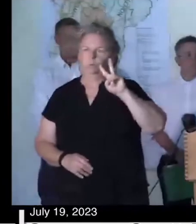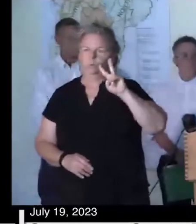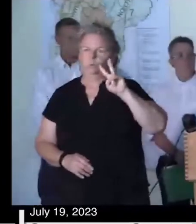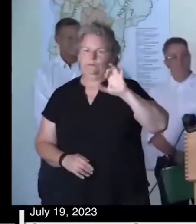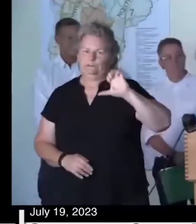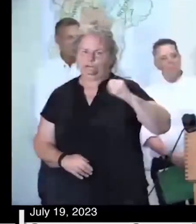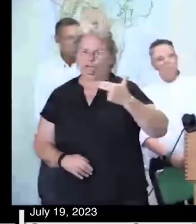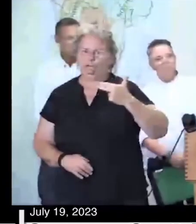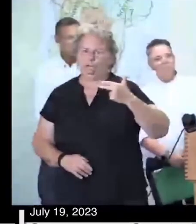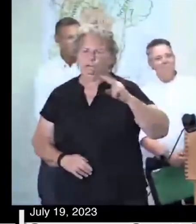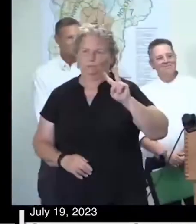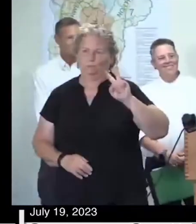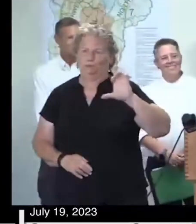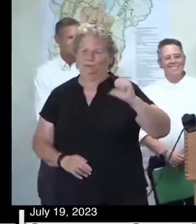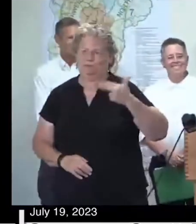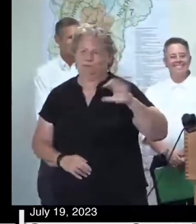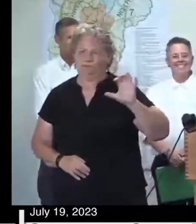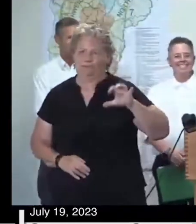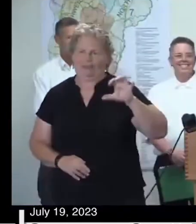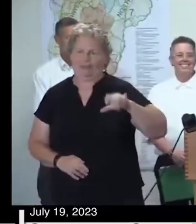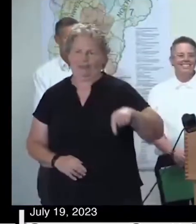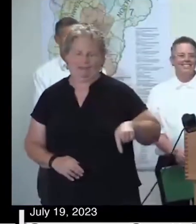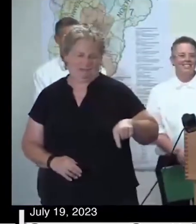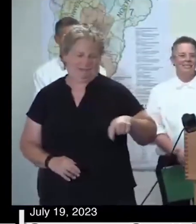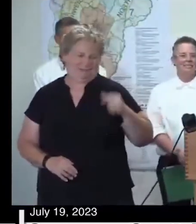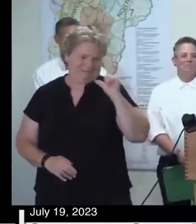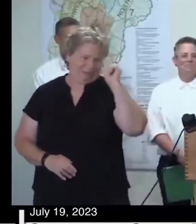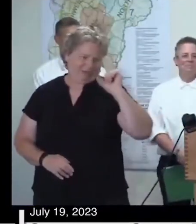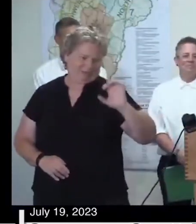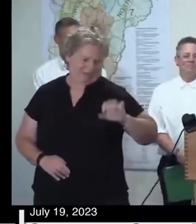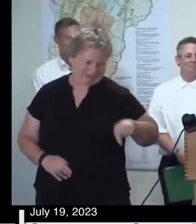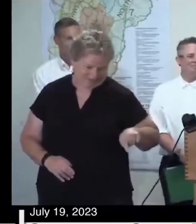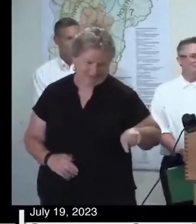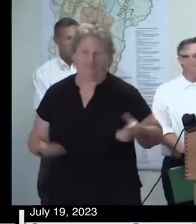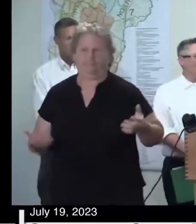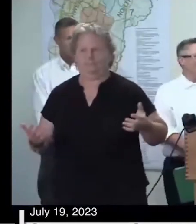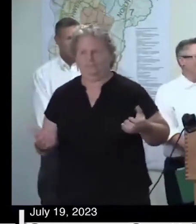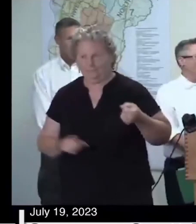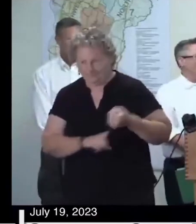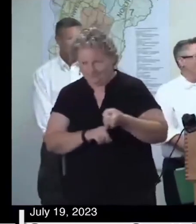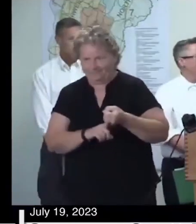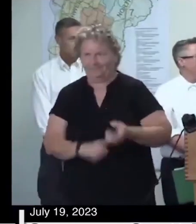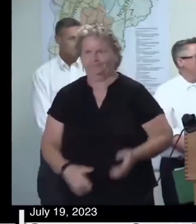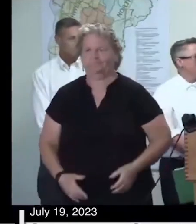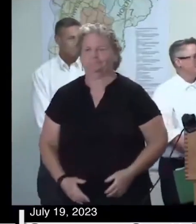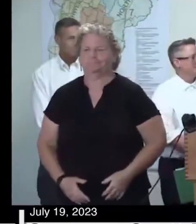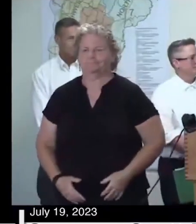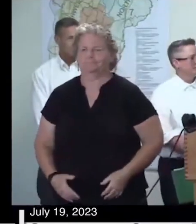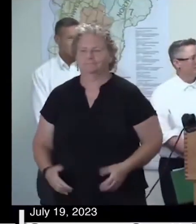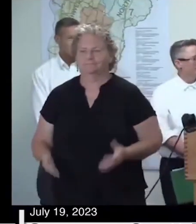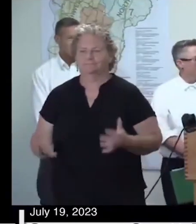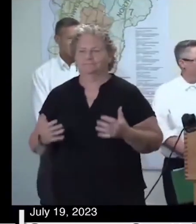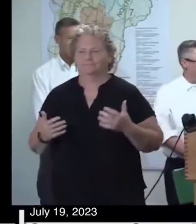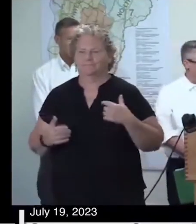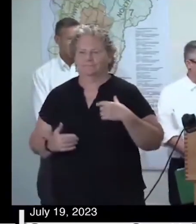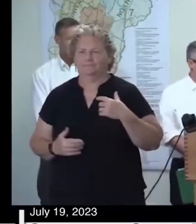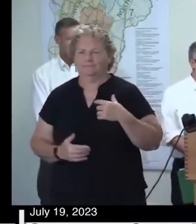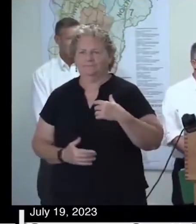this area, but certainly those types of events, the flash flooding